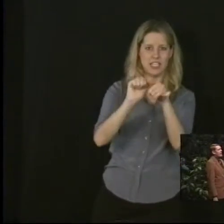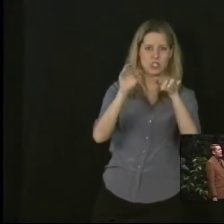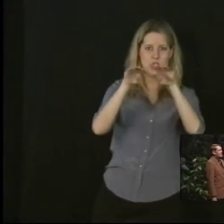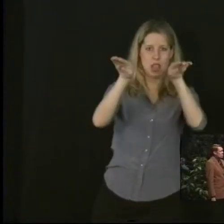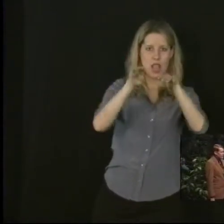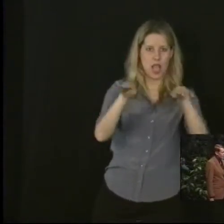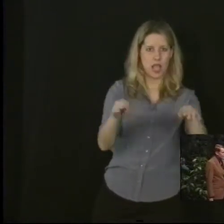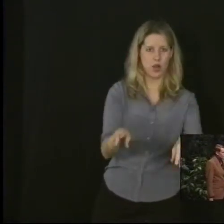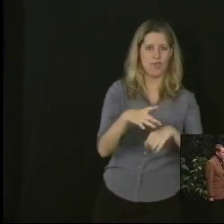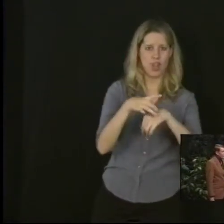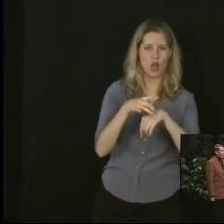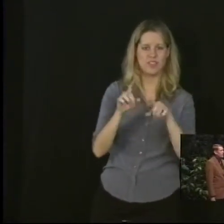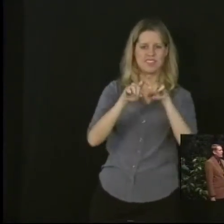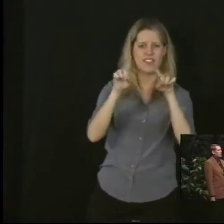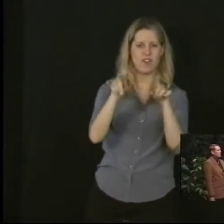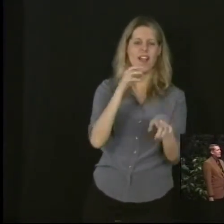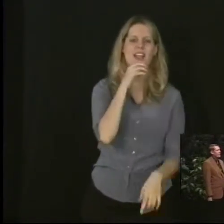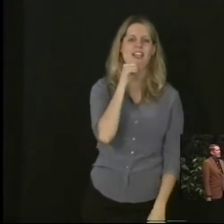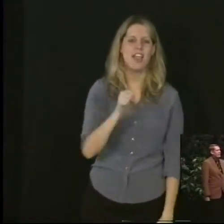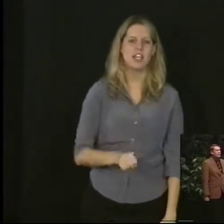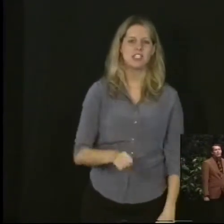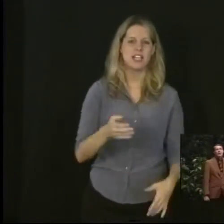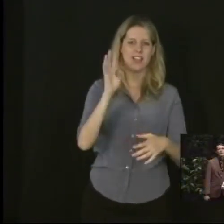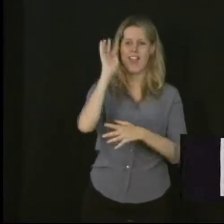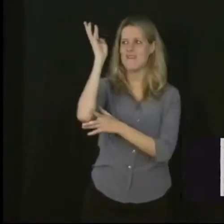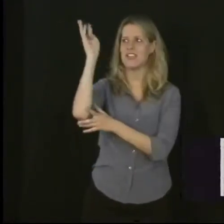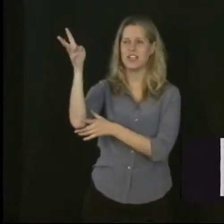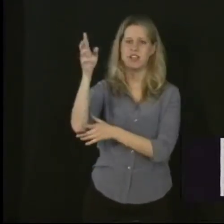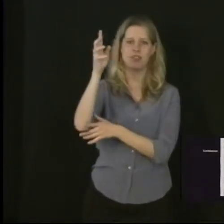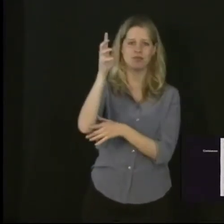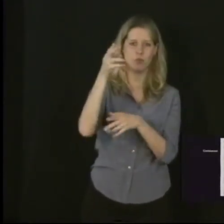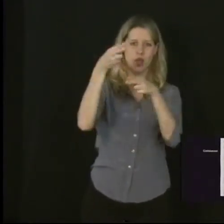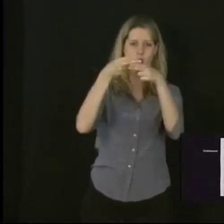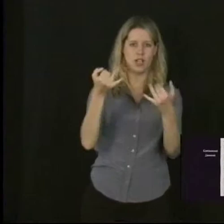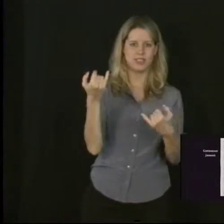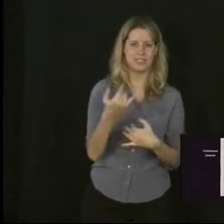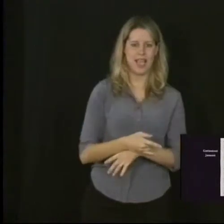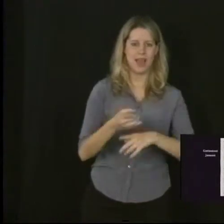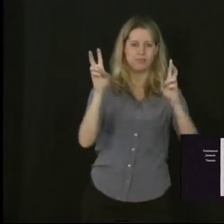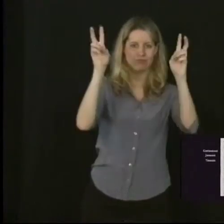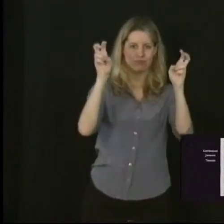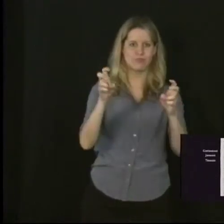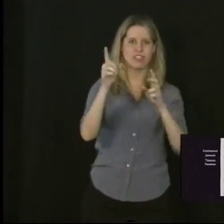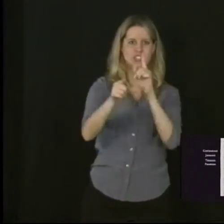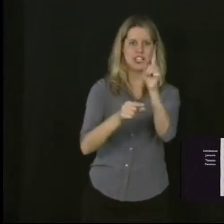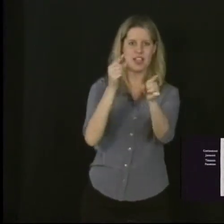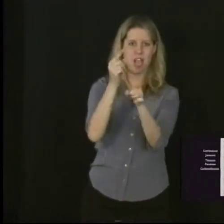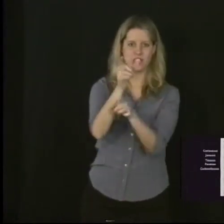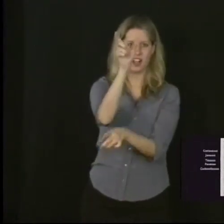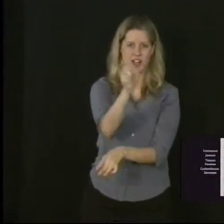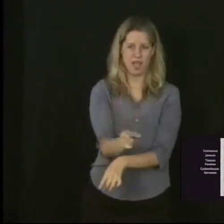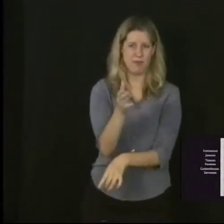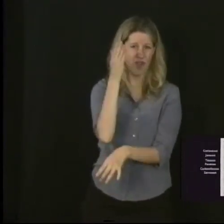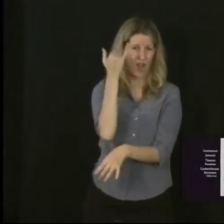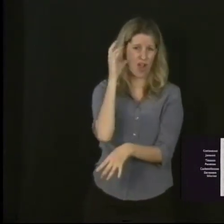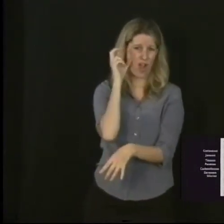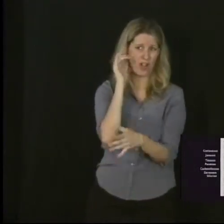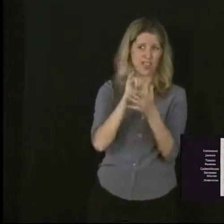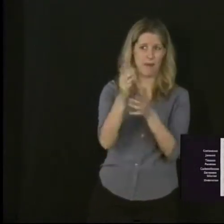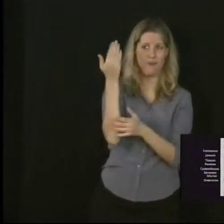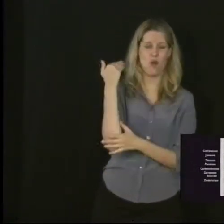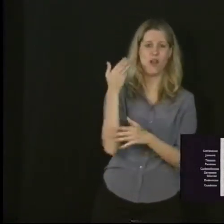different age. And he invented what we call today the geologic column. How many have ever heard of the geologic column before?